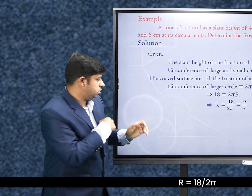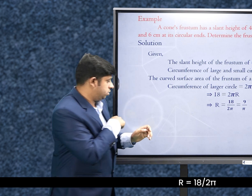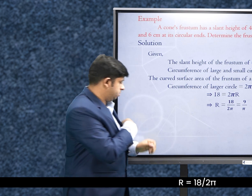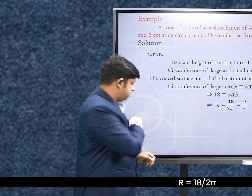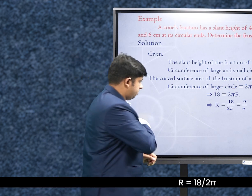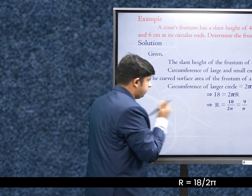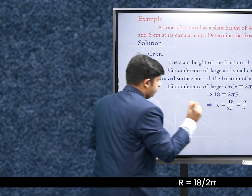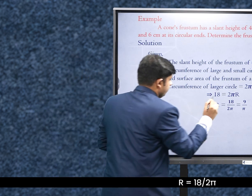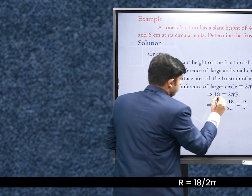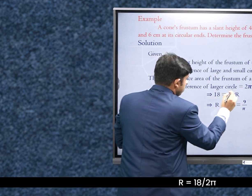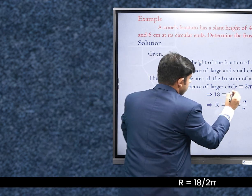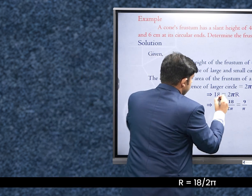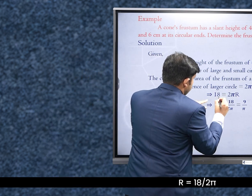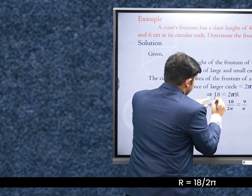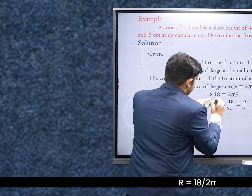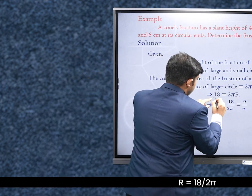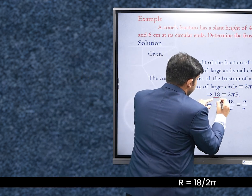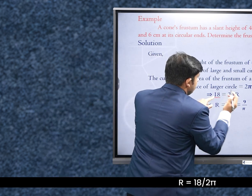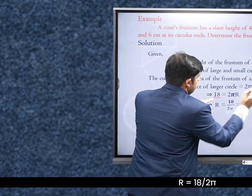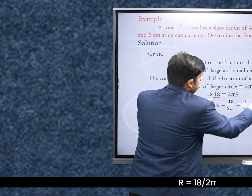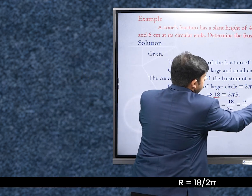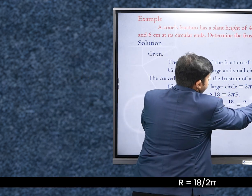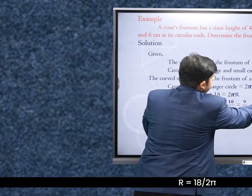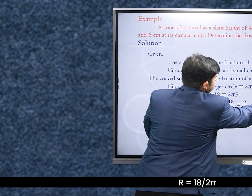R is equal to 18 by 2 pi.